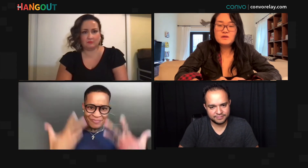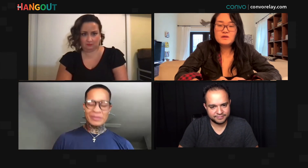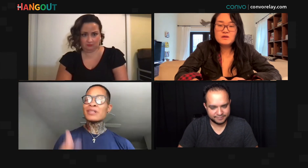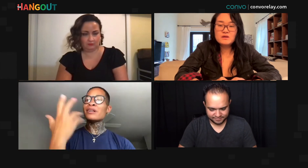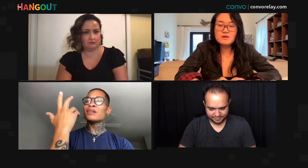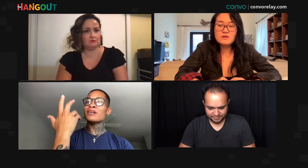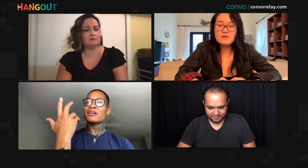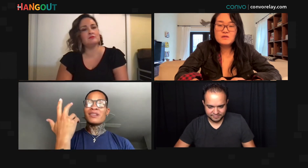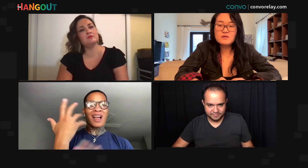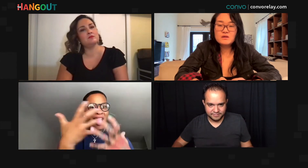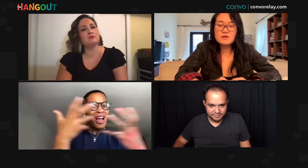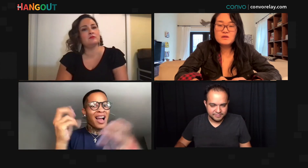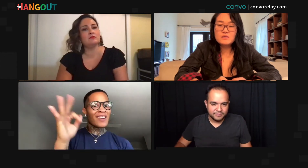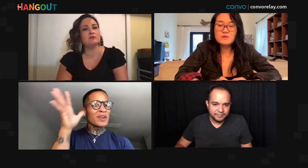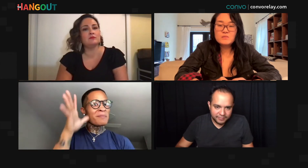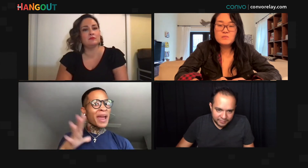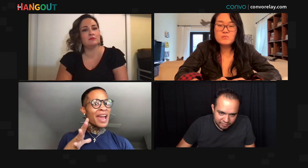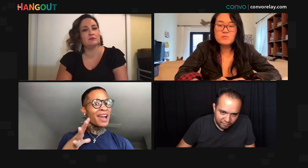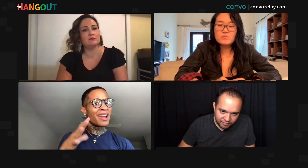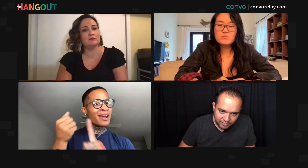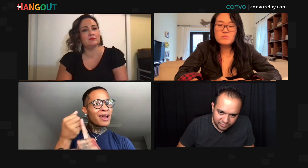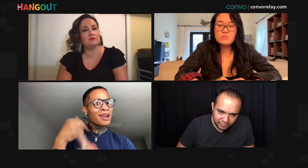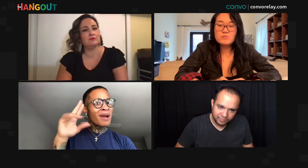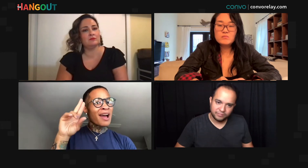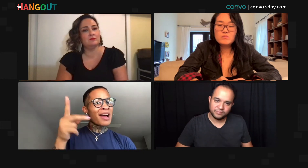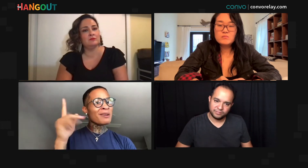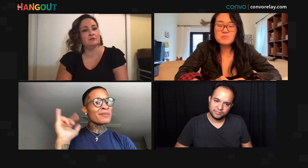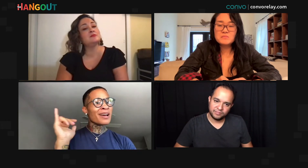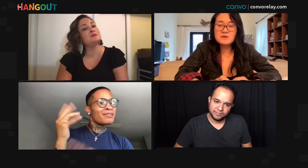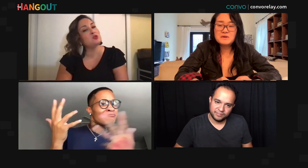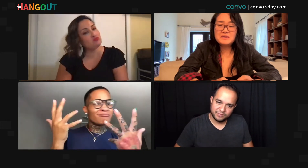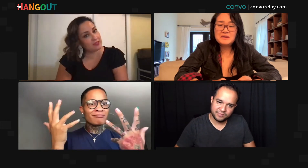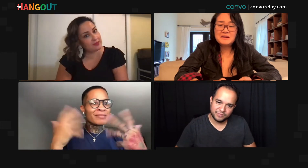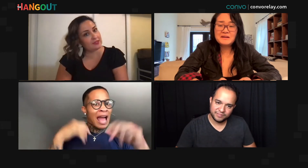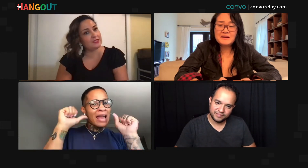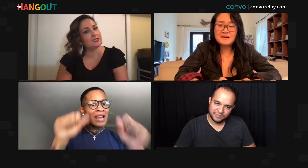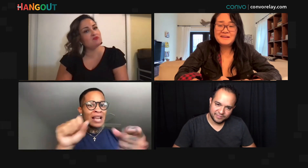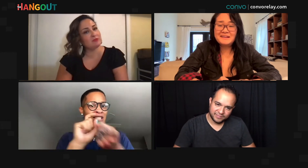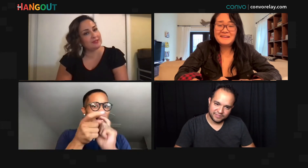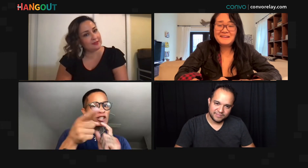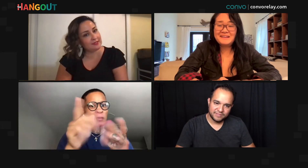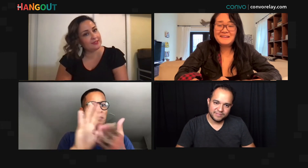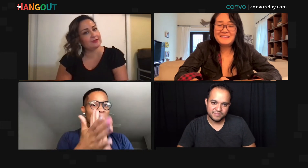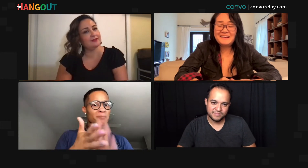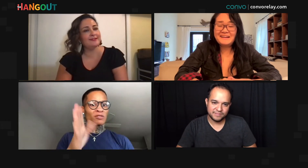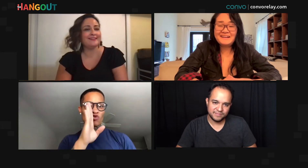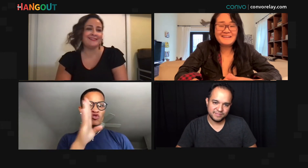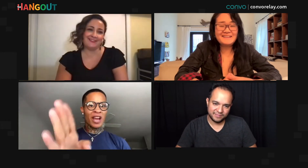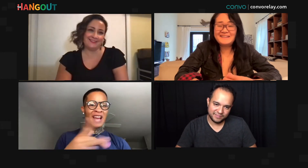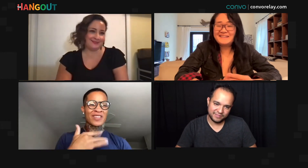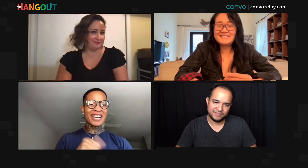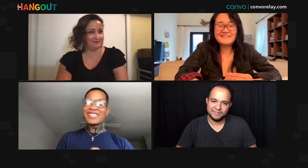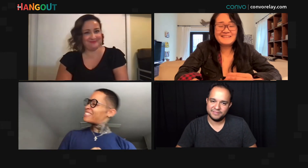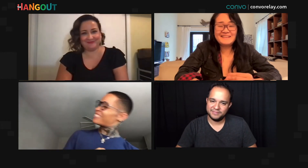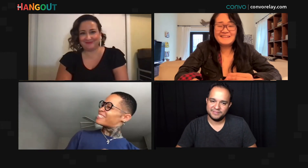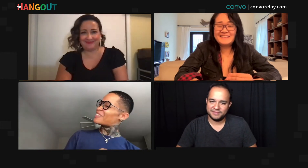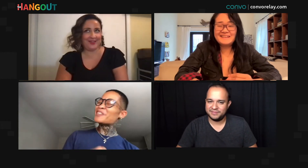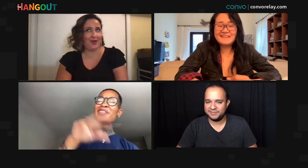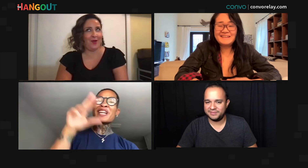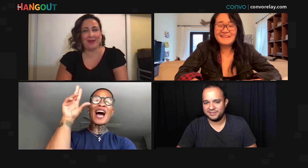queer. It's just a part of me. It's who I am. And there's a lot of men who hit me up too. They say, "Oh, I can change you. You could become straight." And I'm